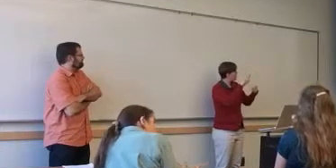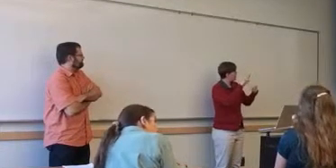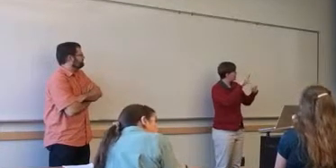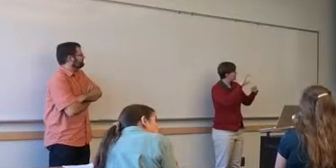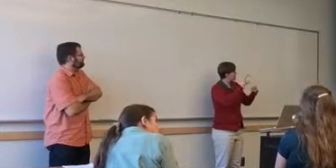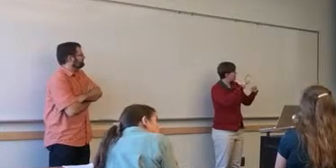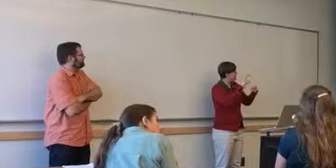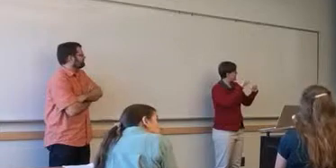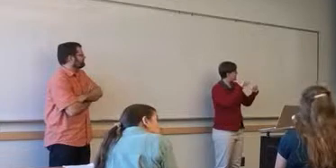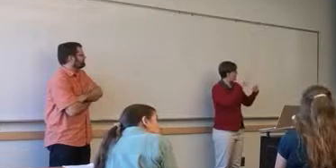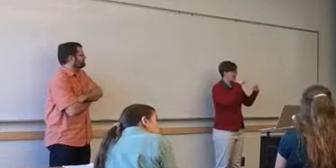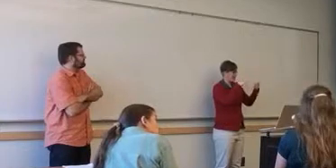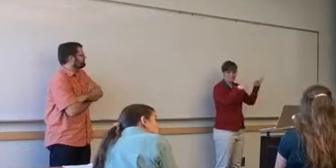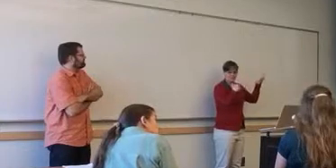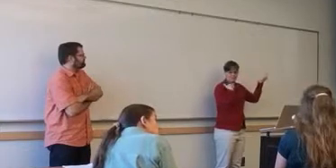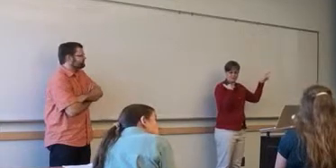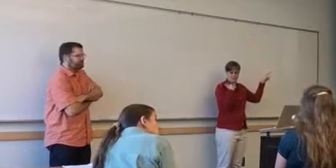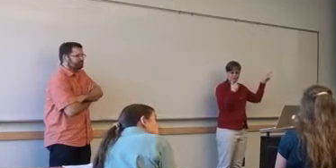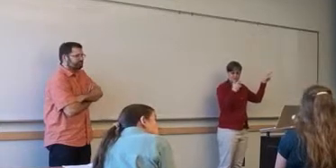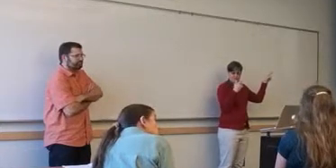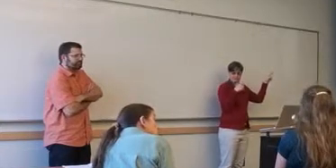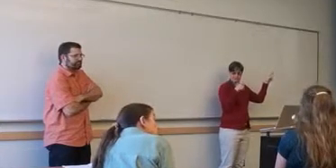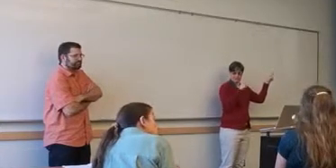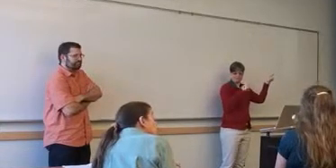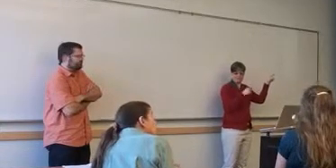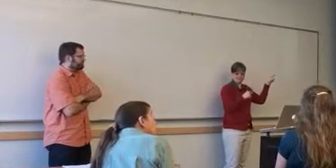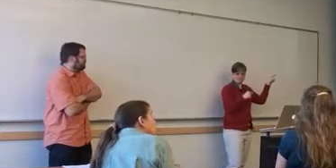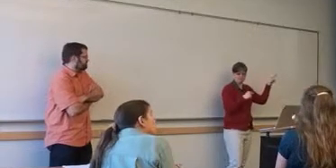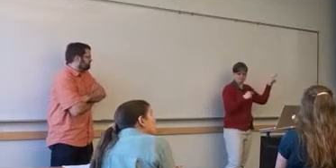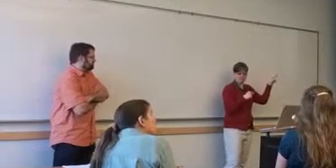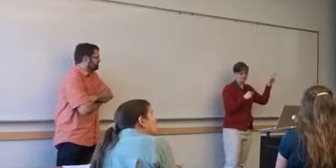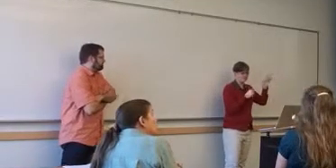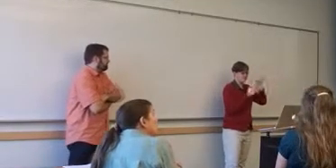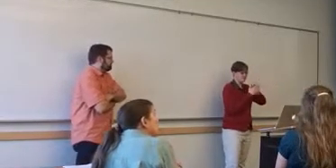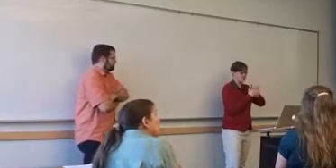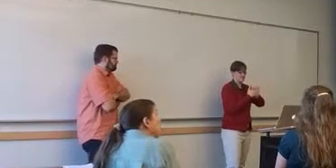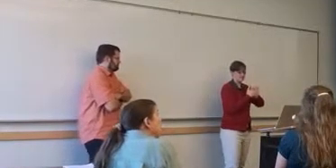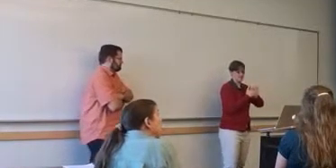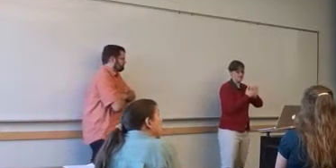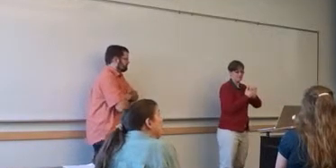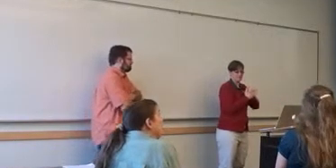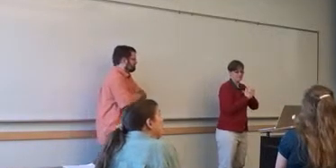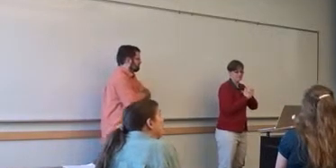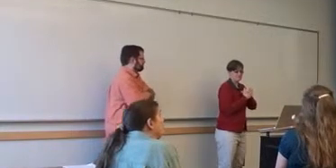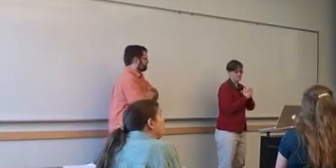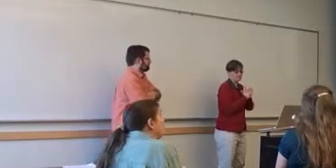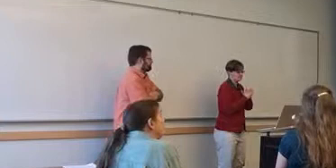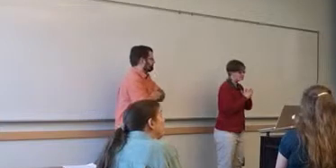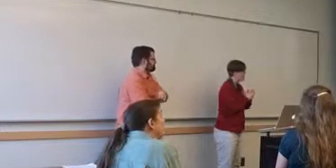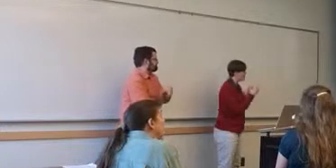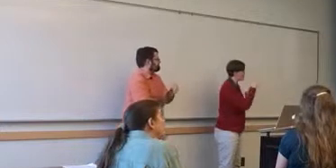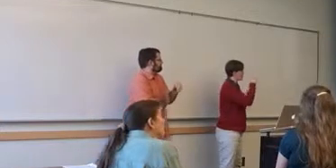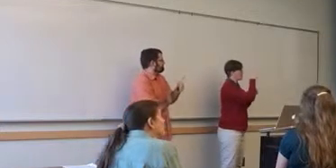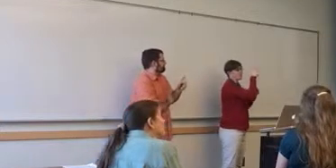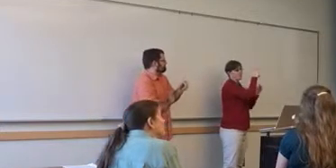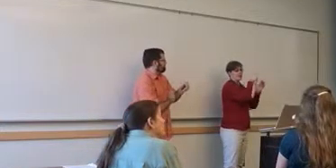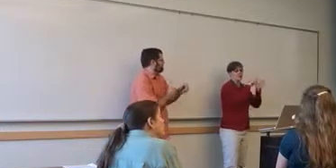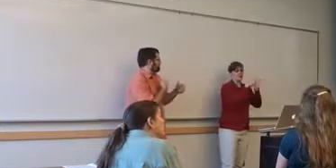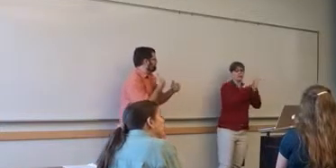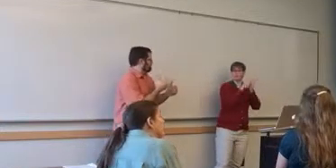have any of you heard of BICS or CALC before? Basic interpersonal communication skills and